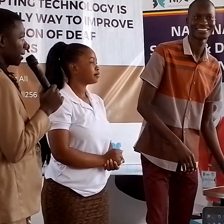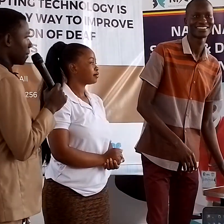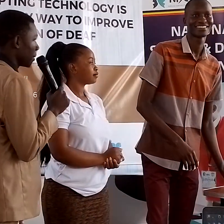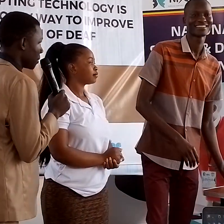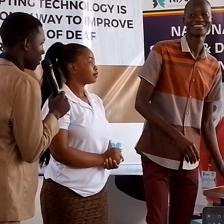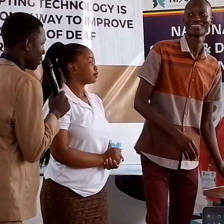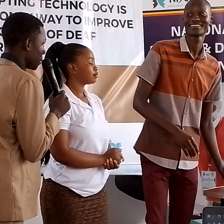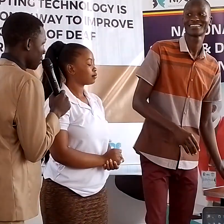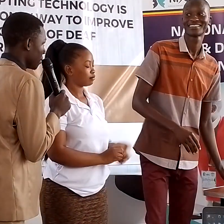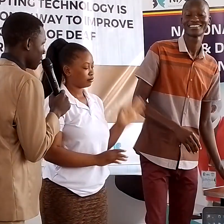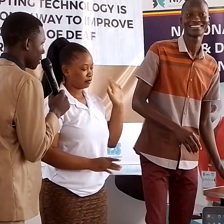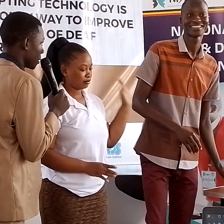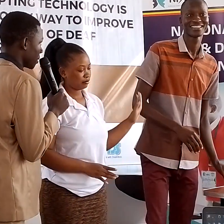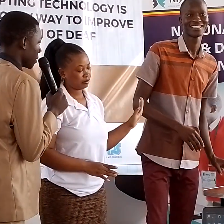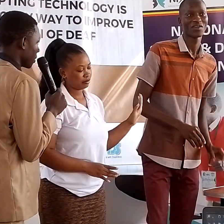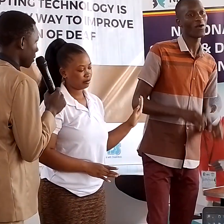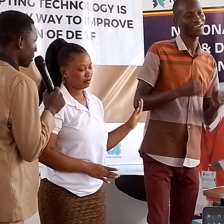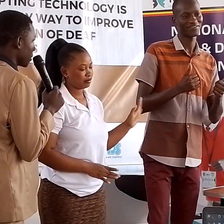The floor is you.